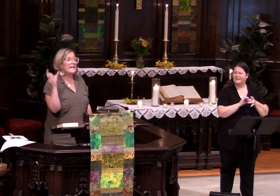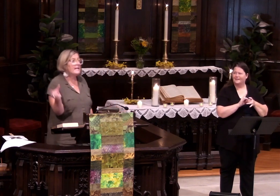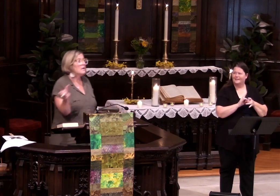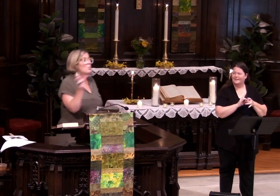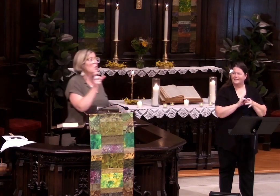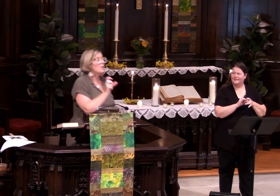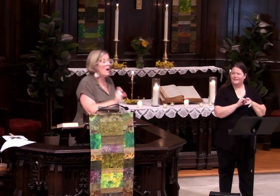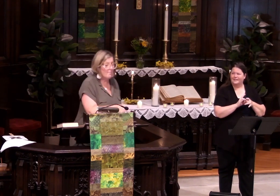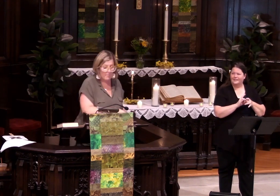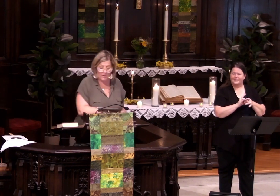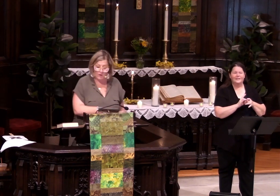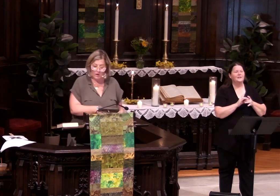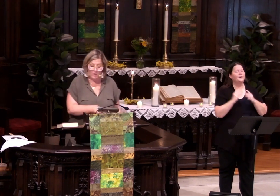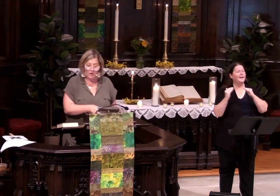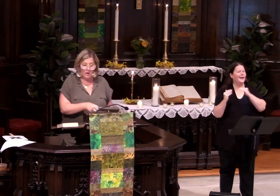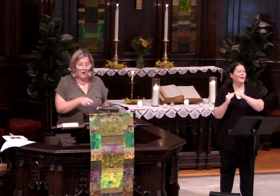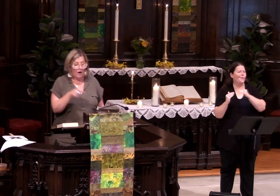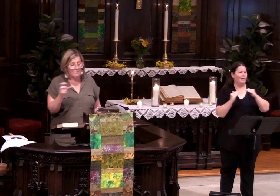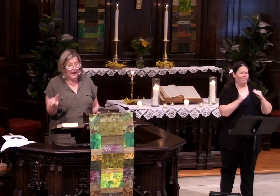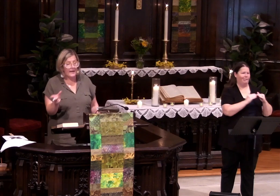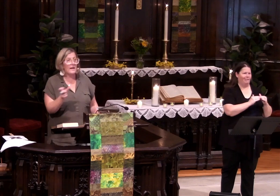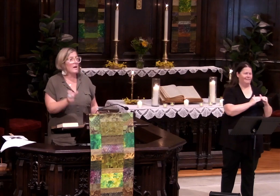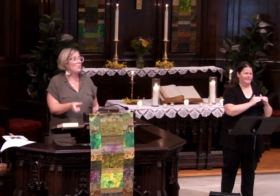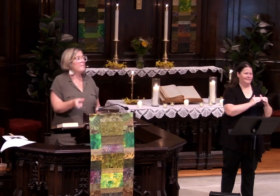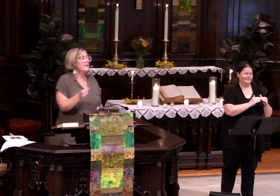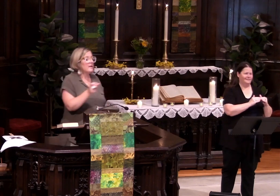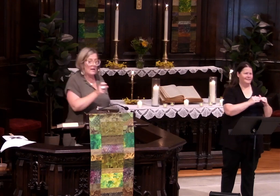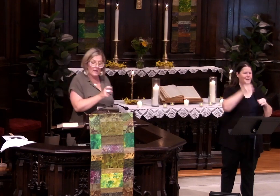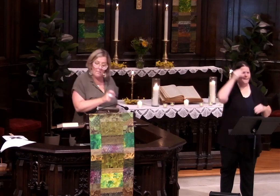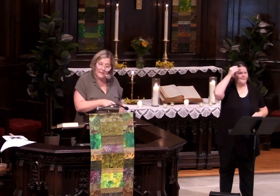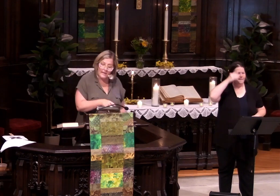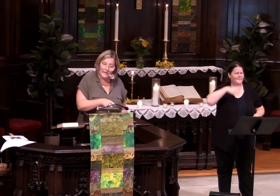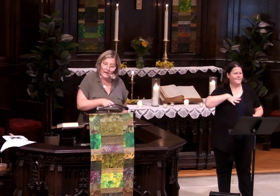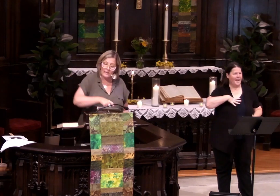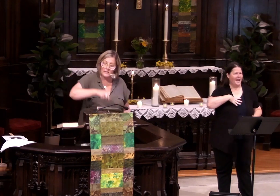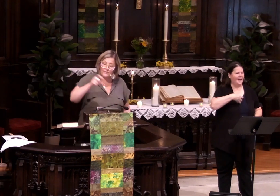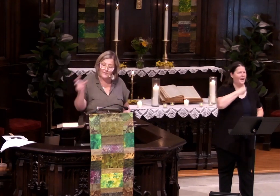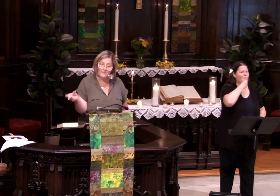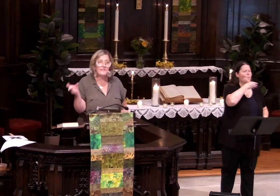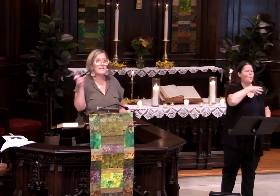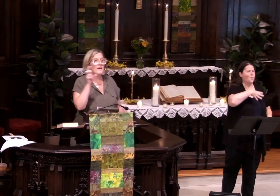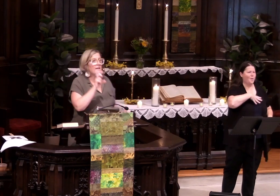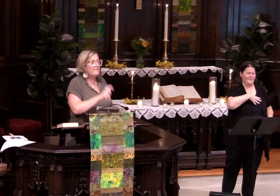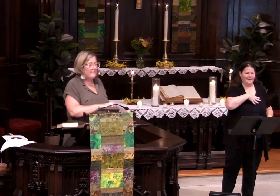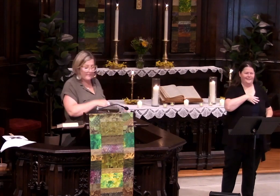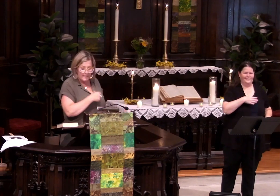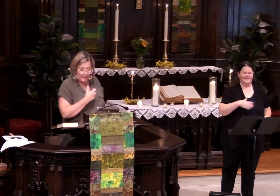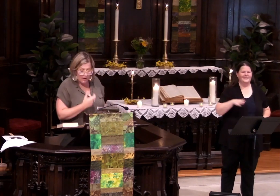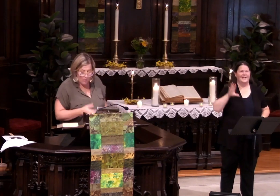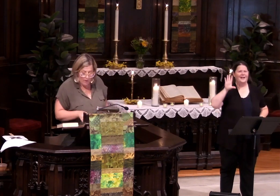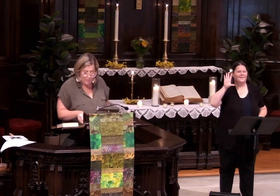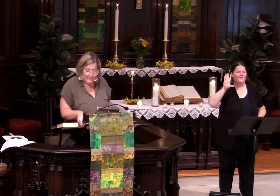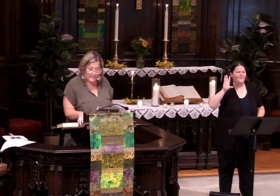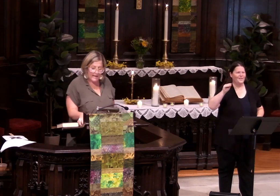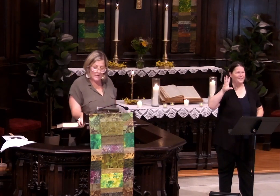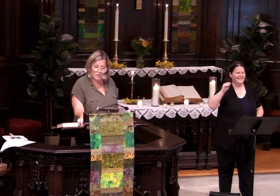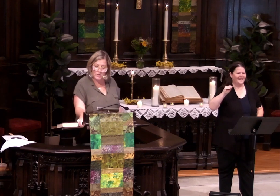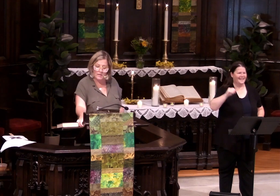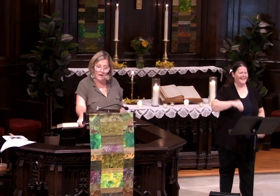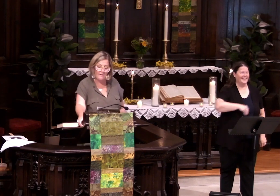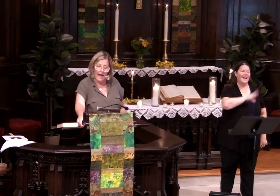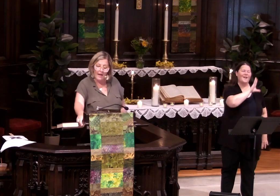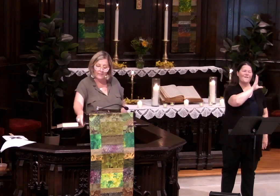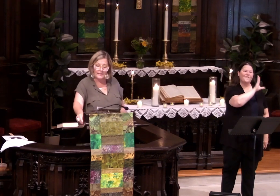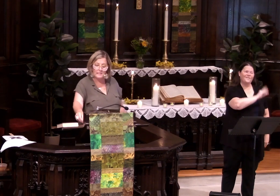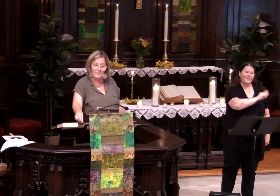see an equal number of men and women competing. This 50-50